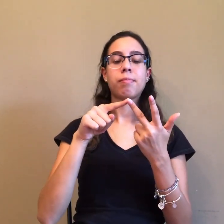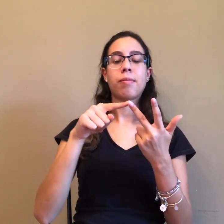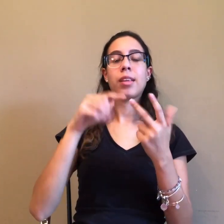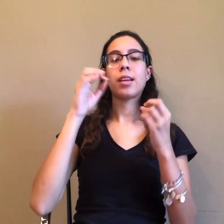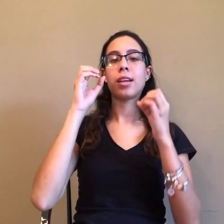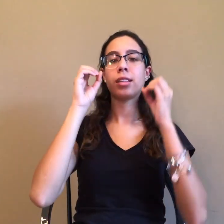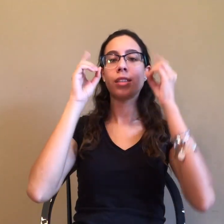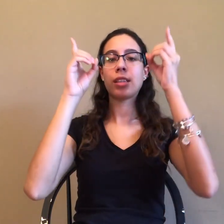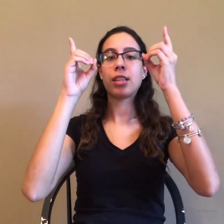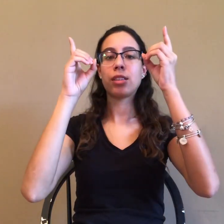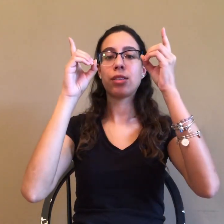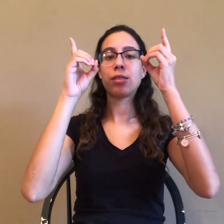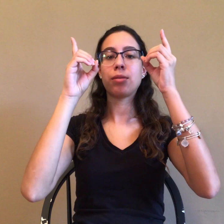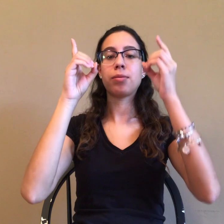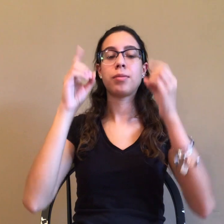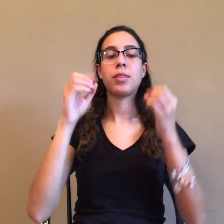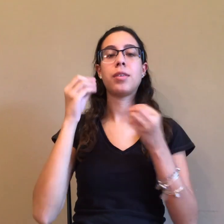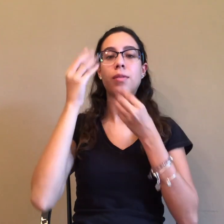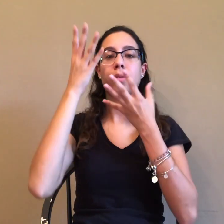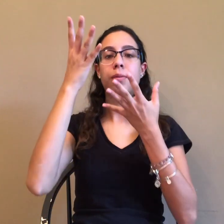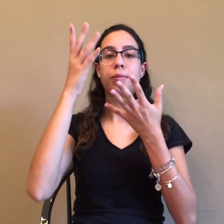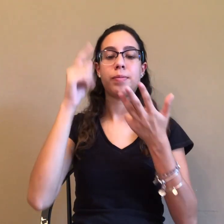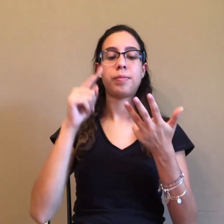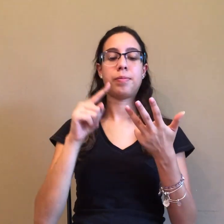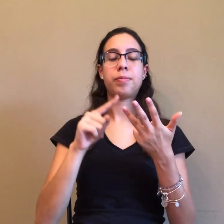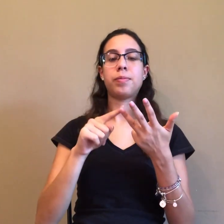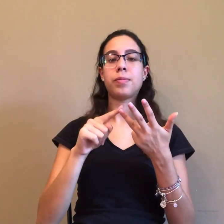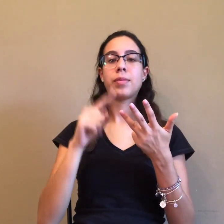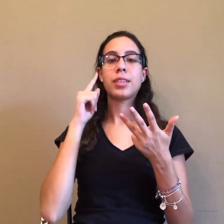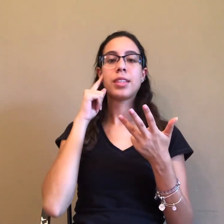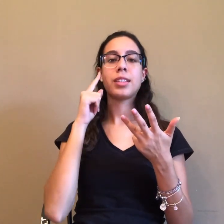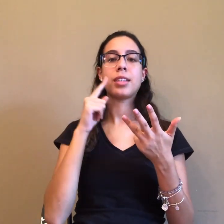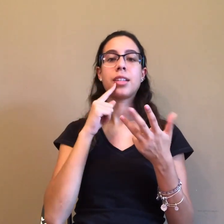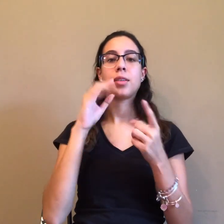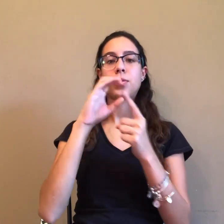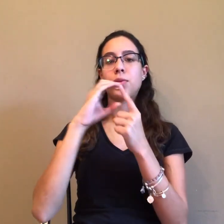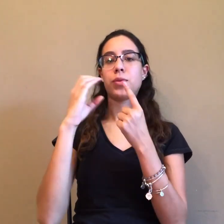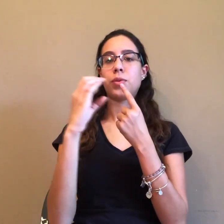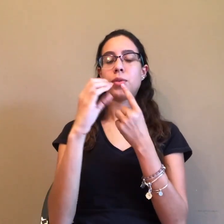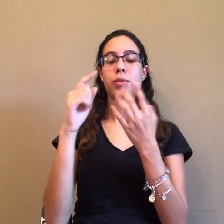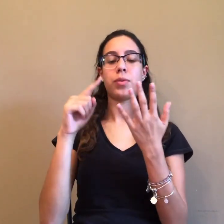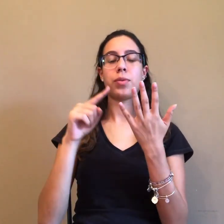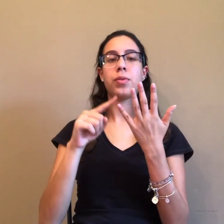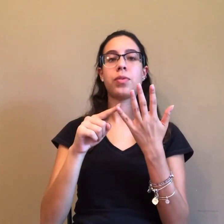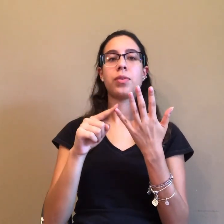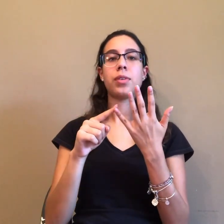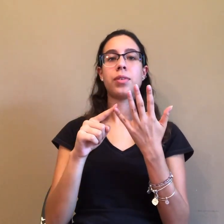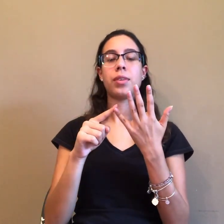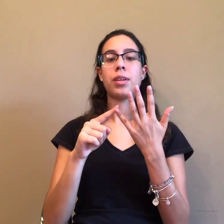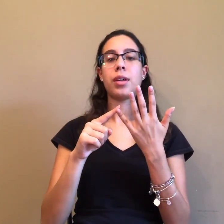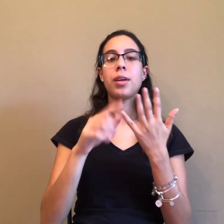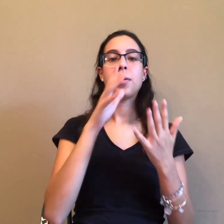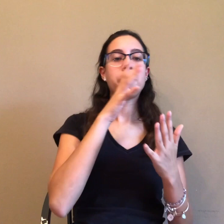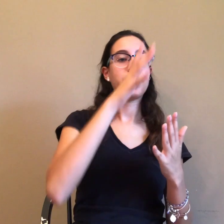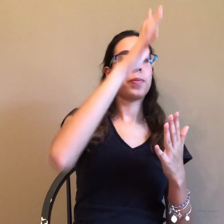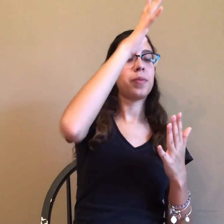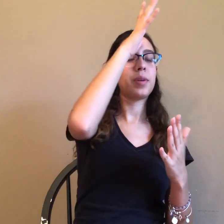is educational information. The fourth is deaf culture, and the fifth is